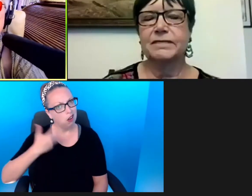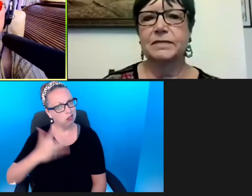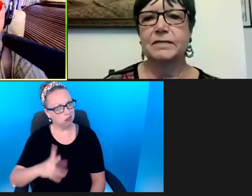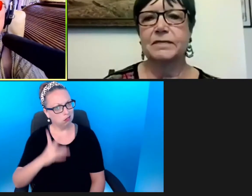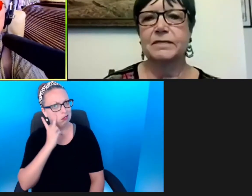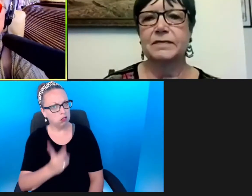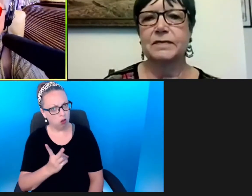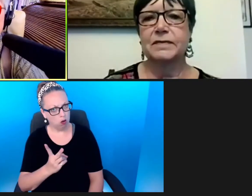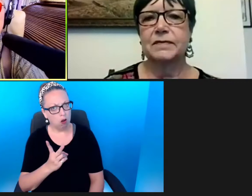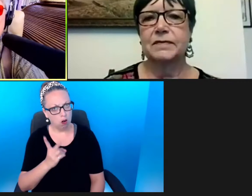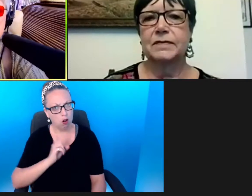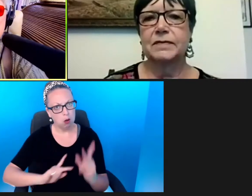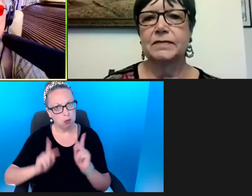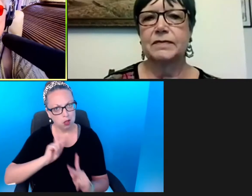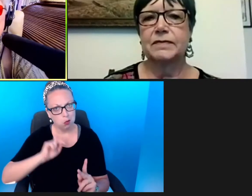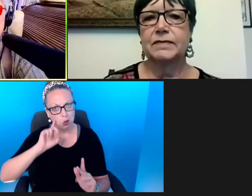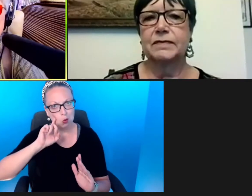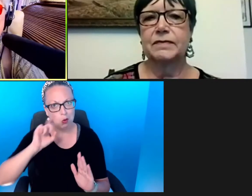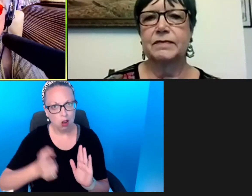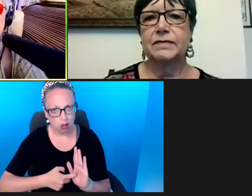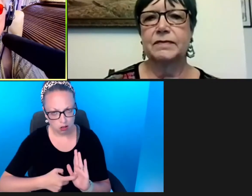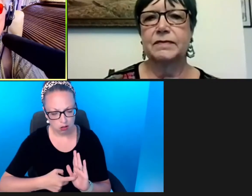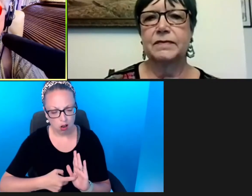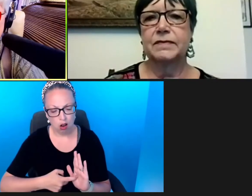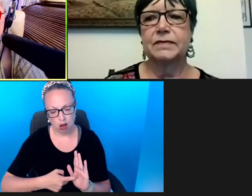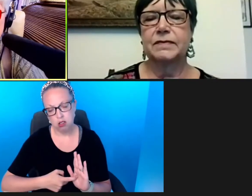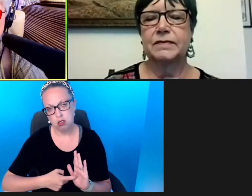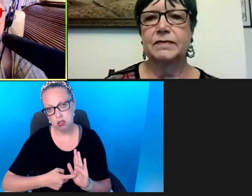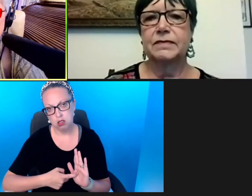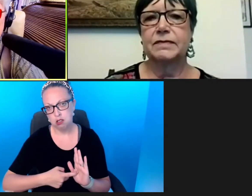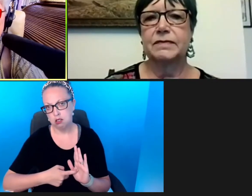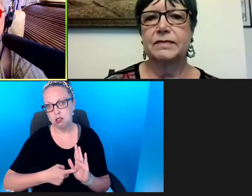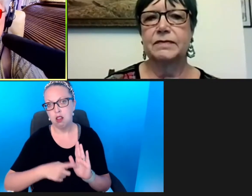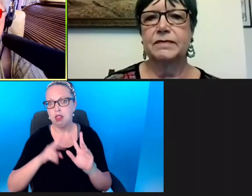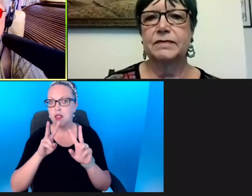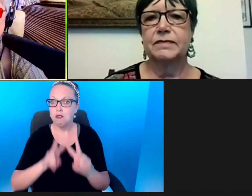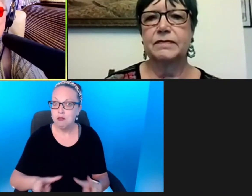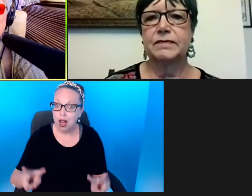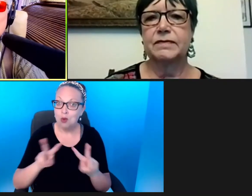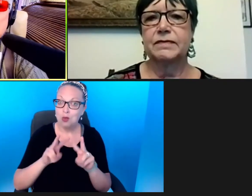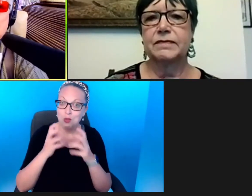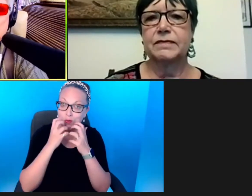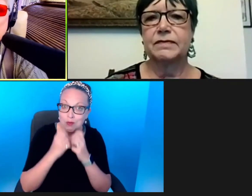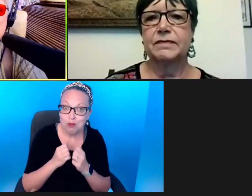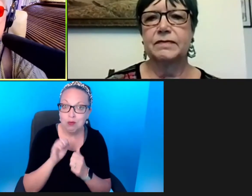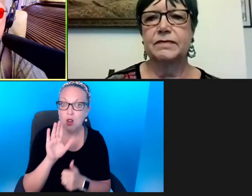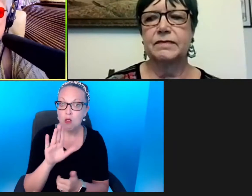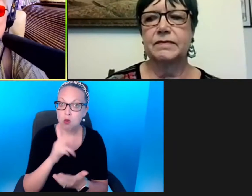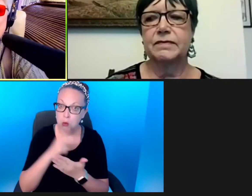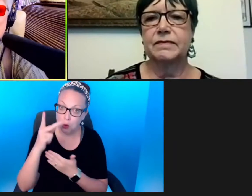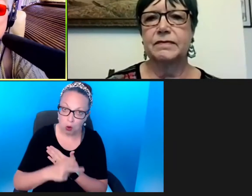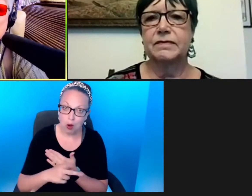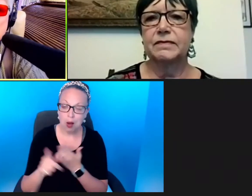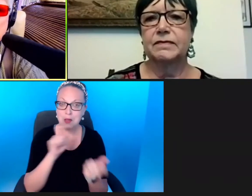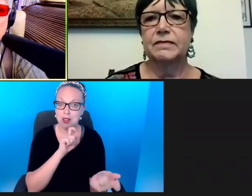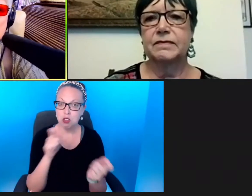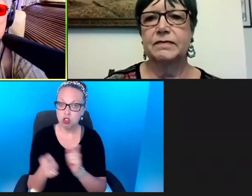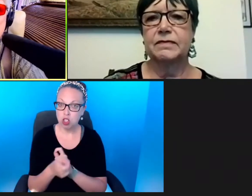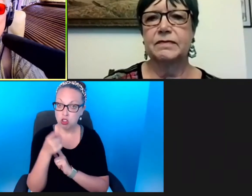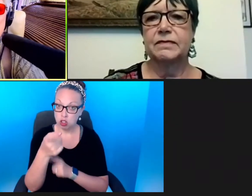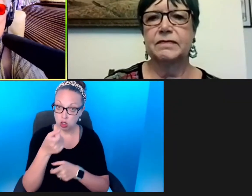who were recognized the value of the programs and I'm sure the changes that you brought